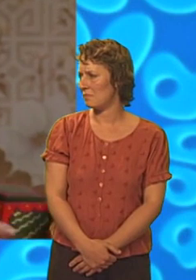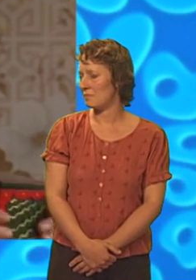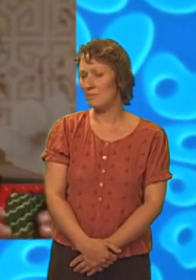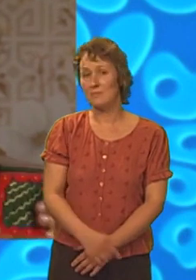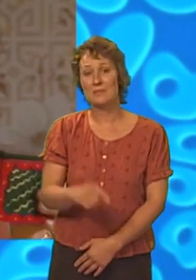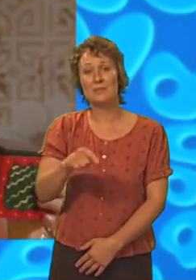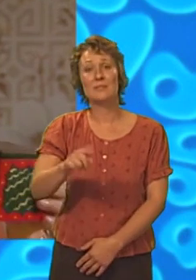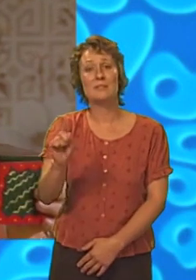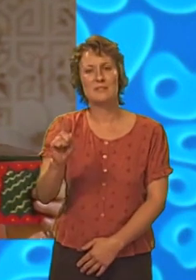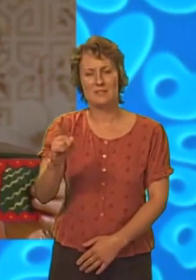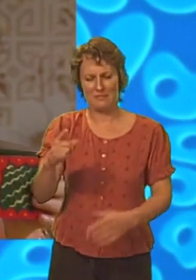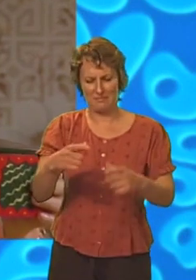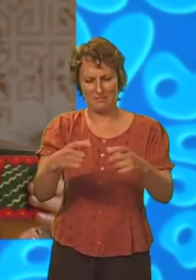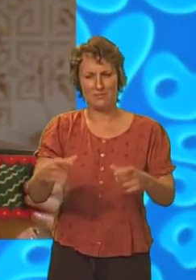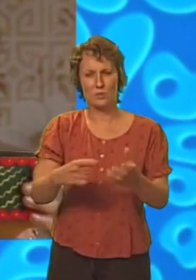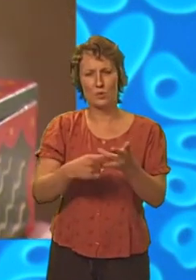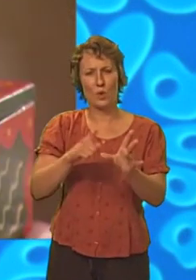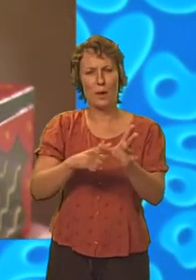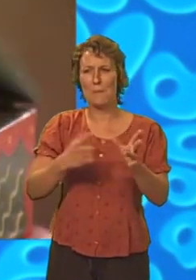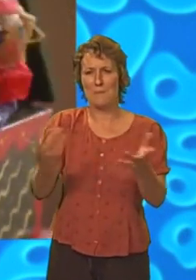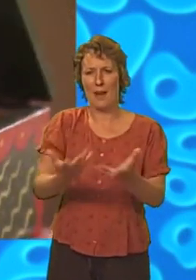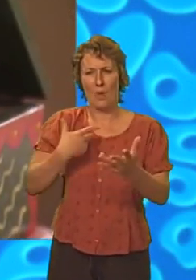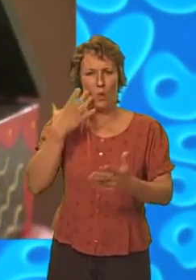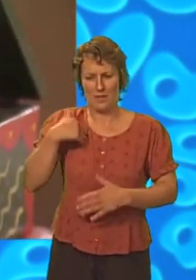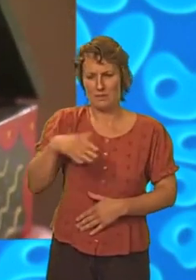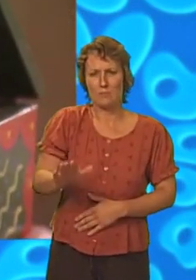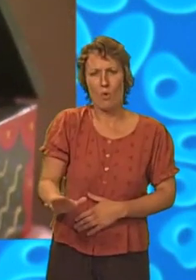This is a toy I used to play with when I was little.